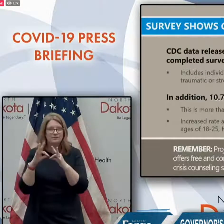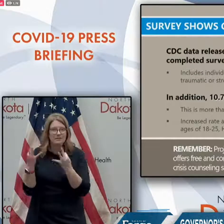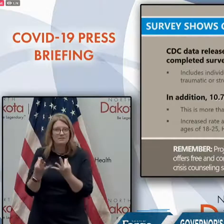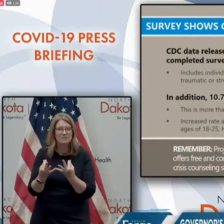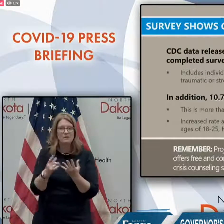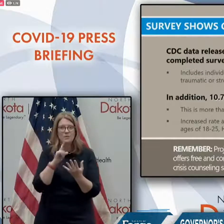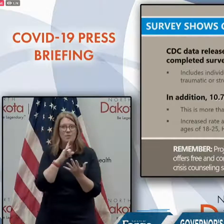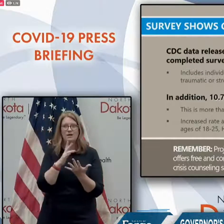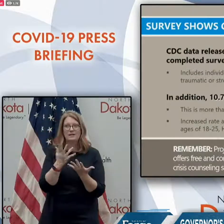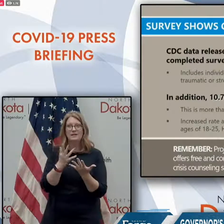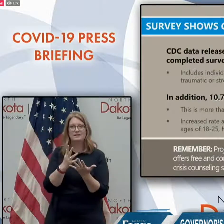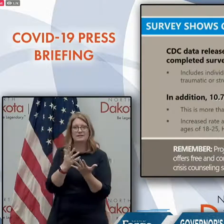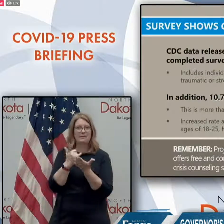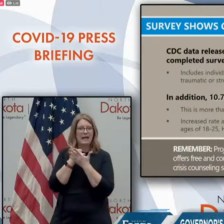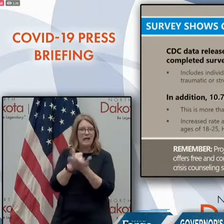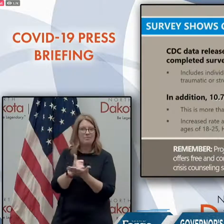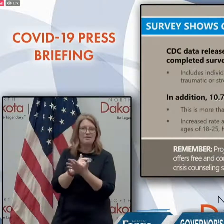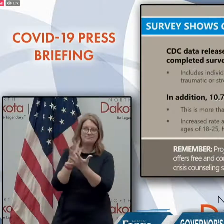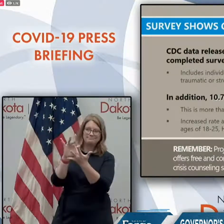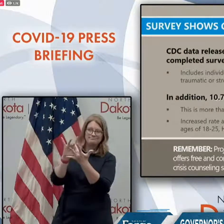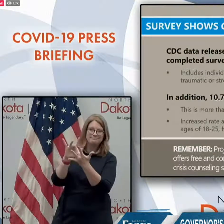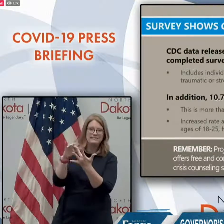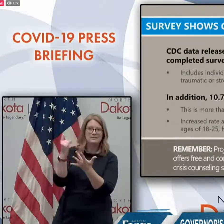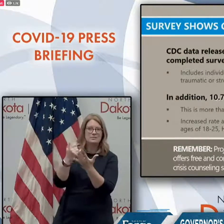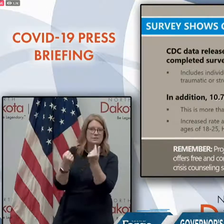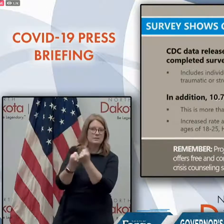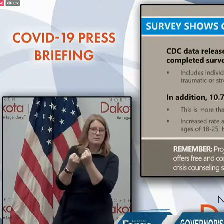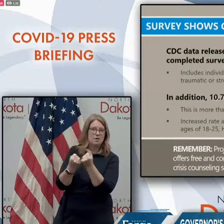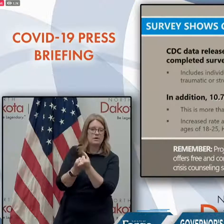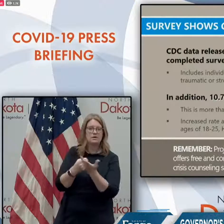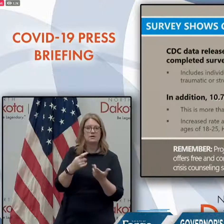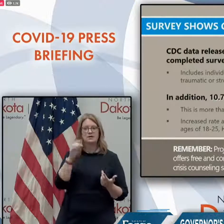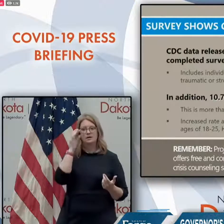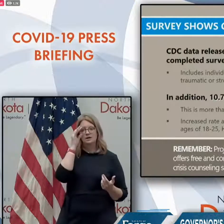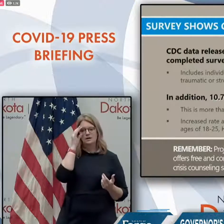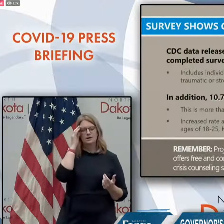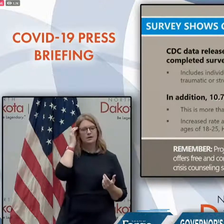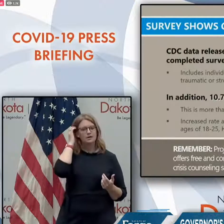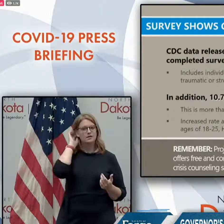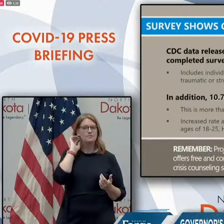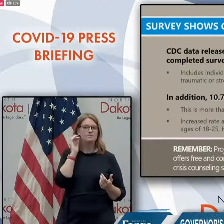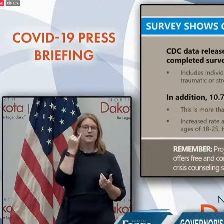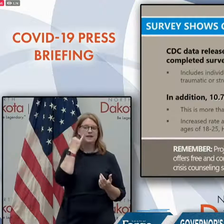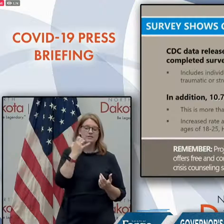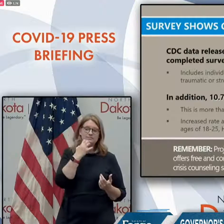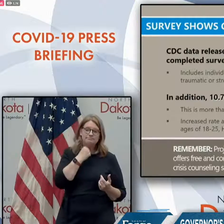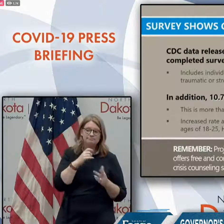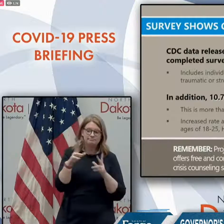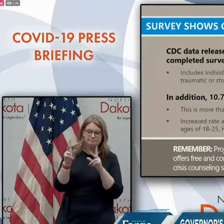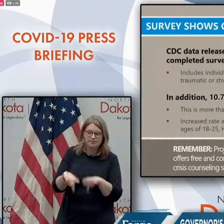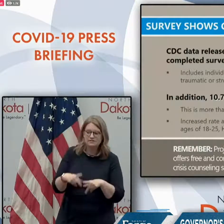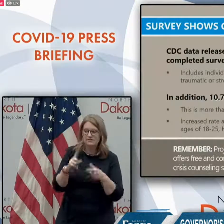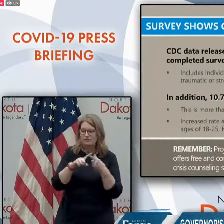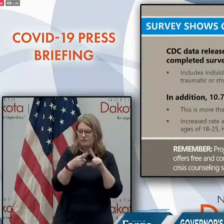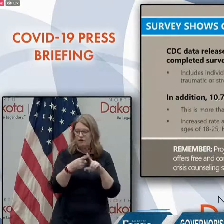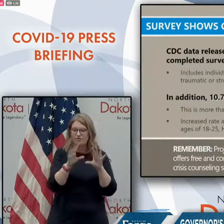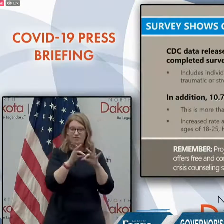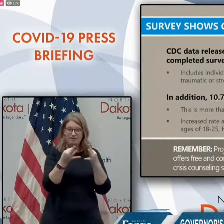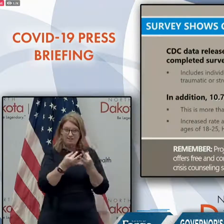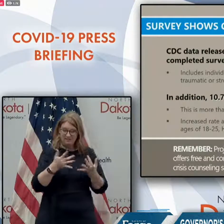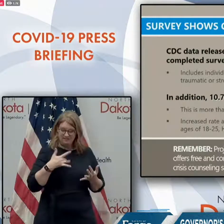assist loved ones in finding the support or services they need. If there's someone that you know, a loved one or a friend or a family member that you